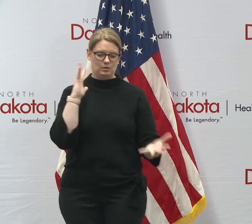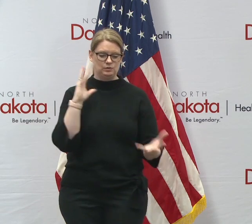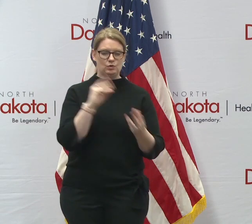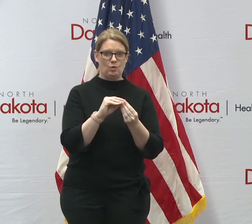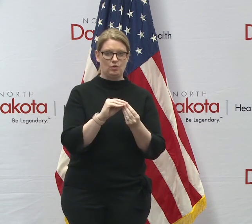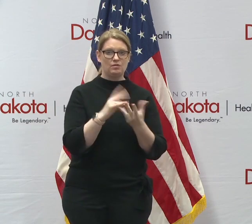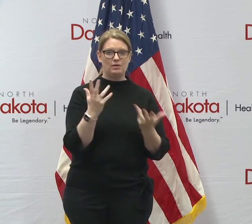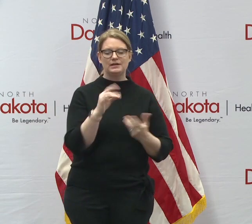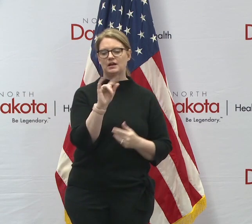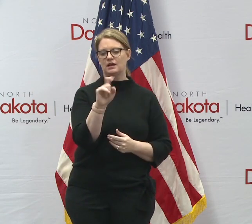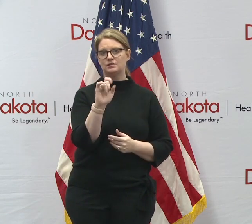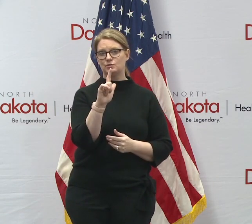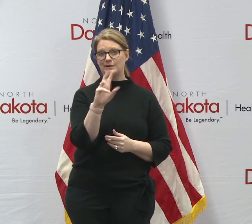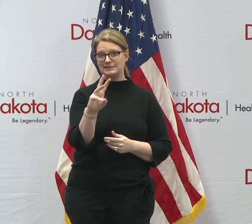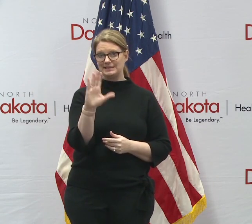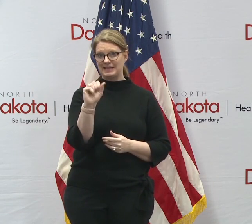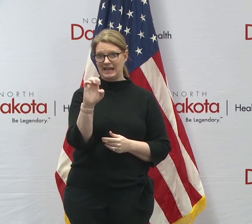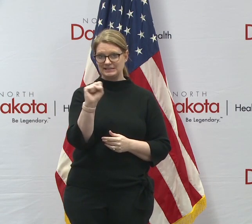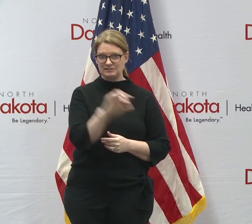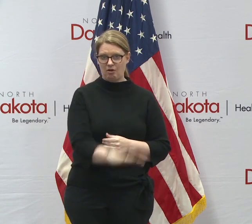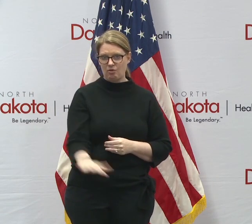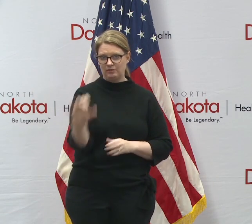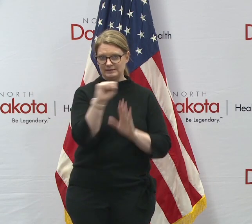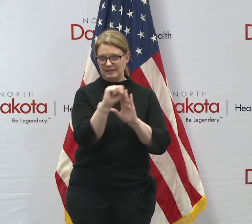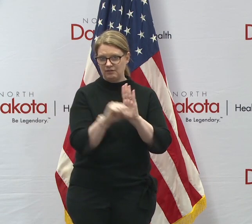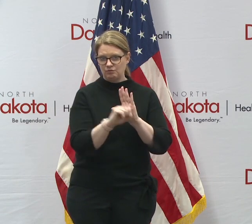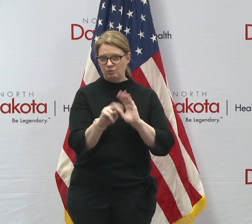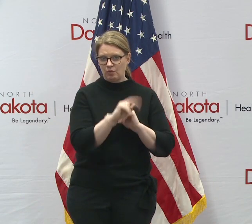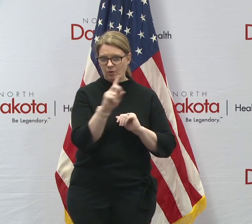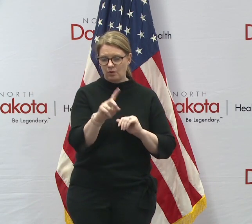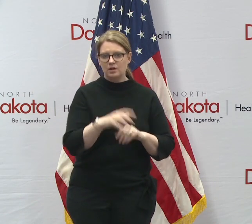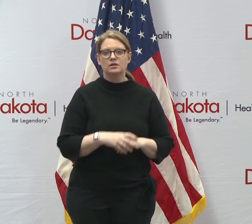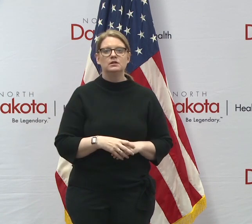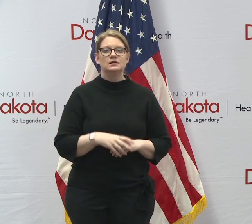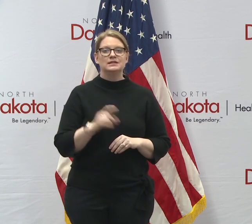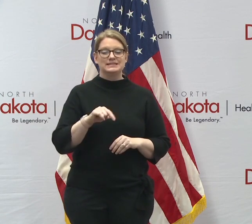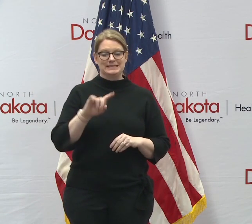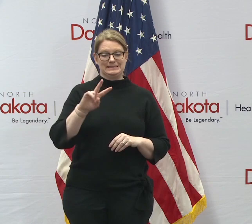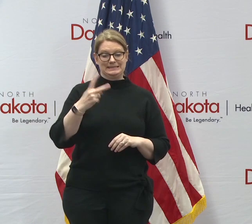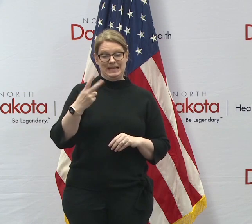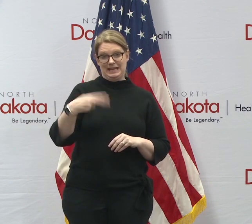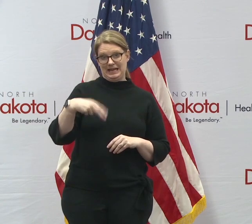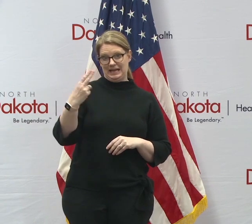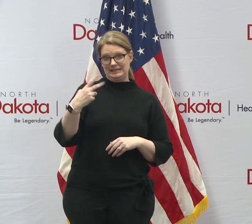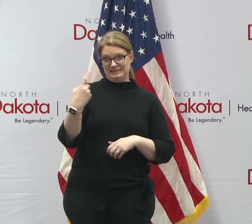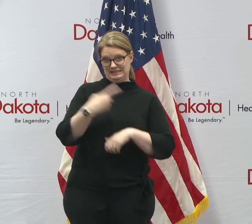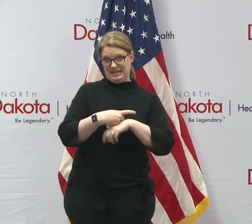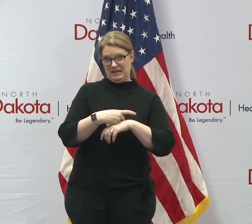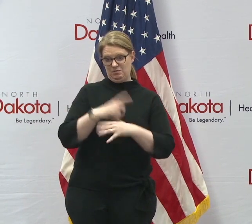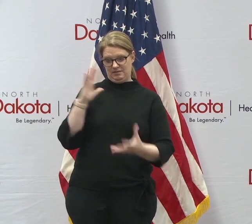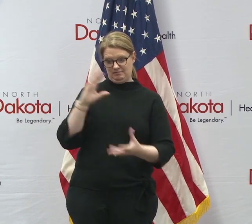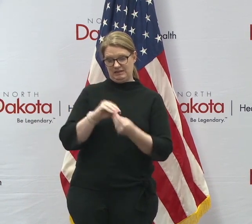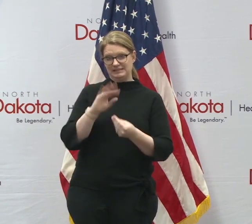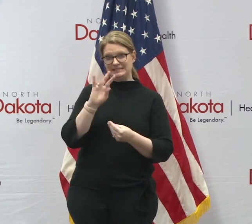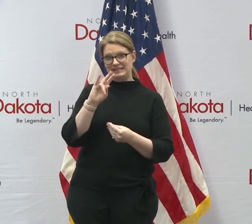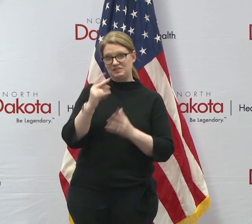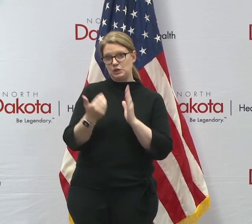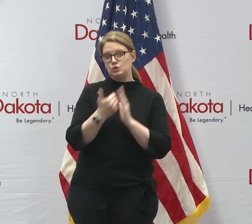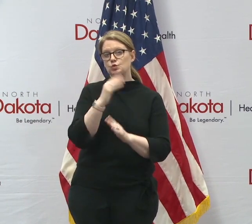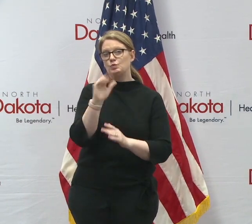of 126 cases. This is our second highest day with 17 new cases.